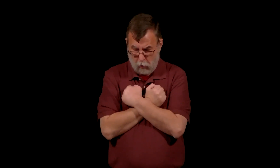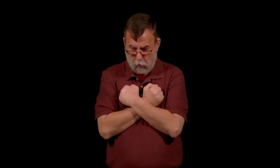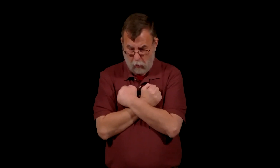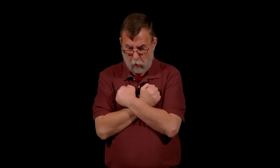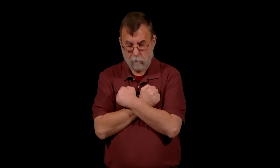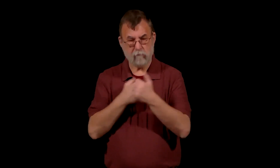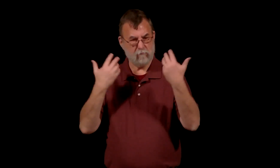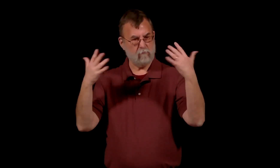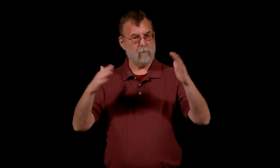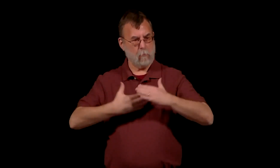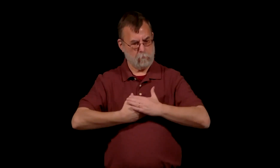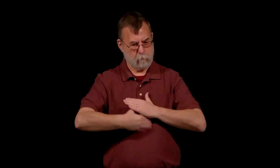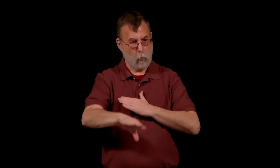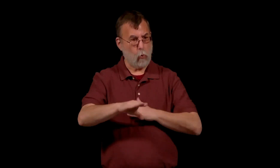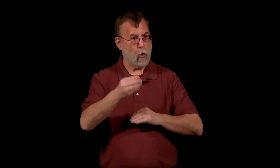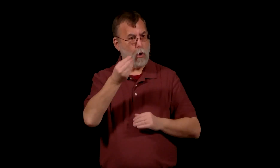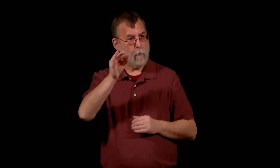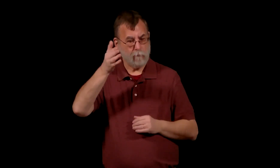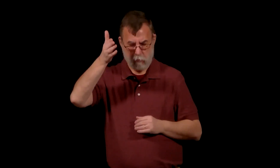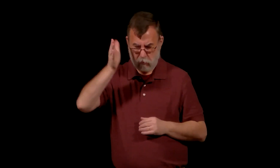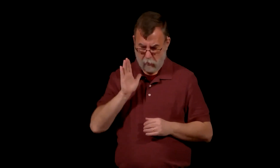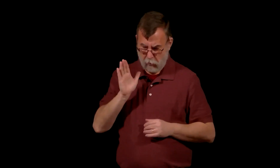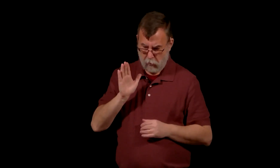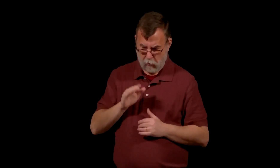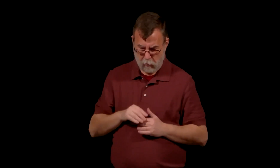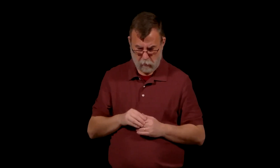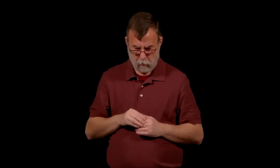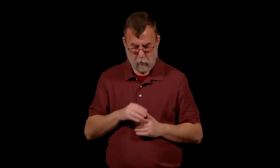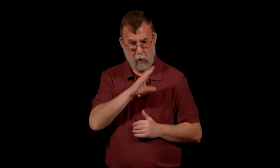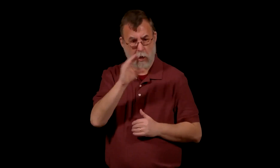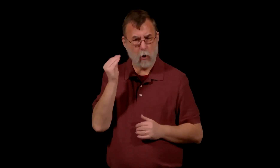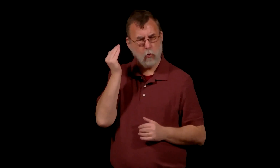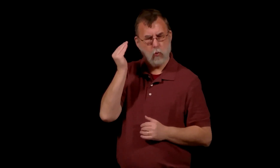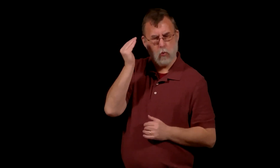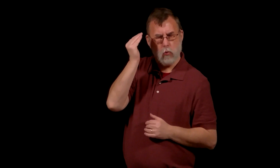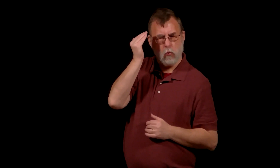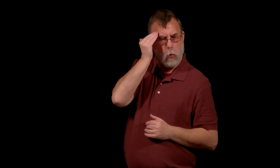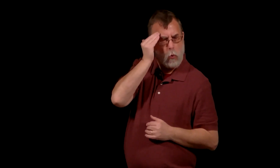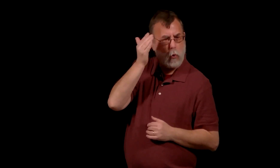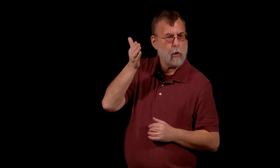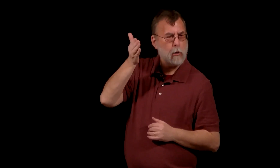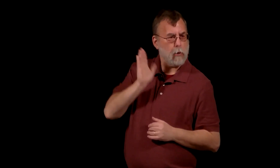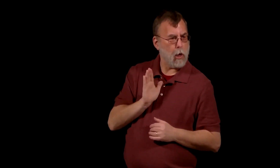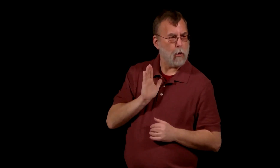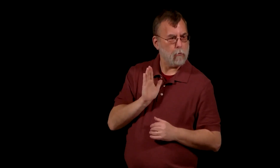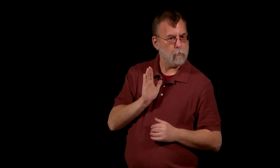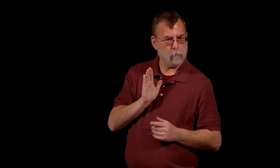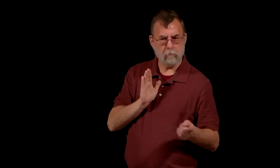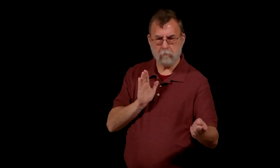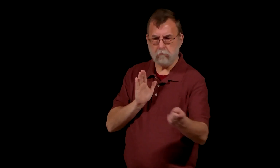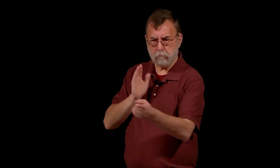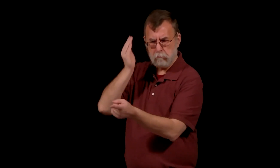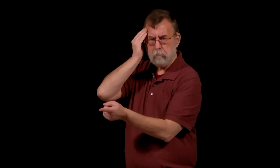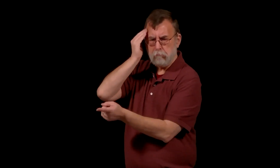Everyone who loves has been born of God and knows God.